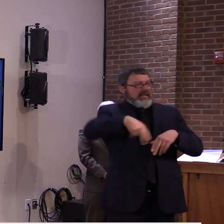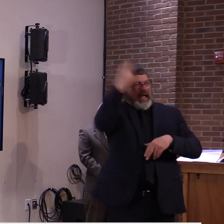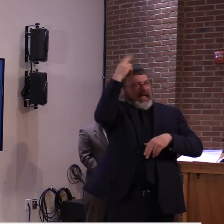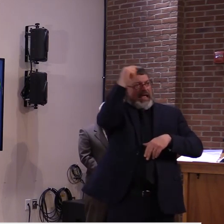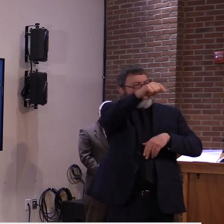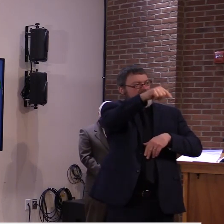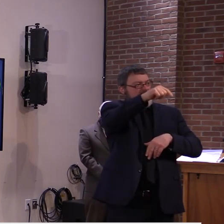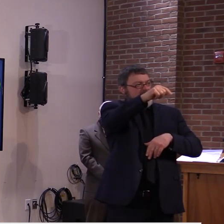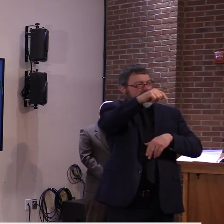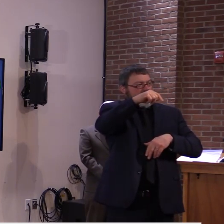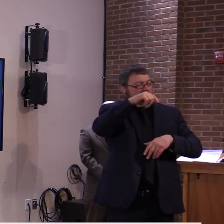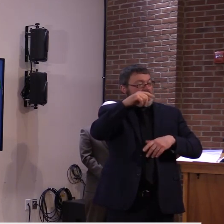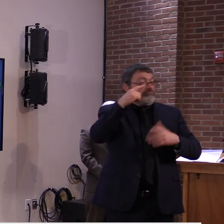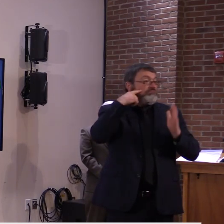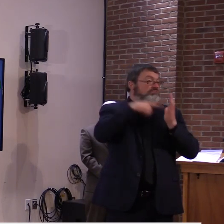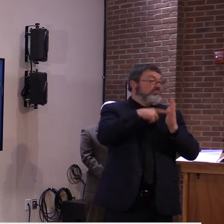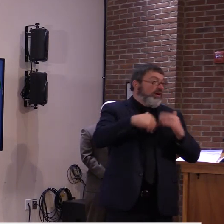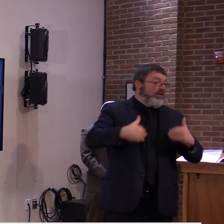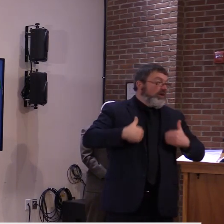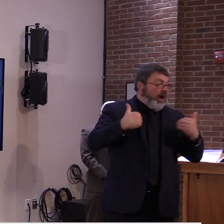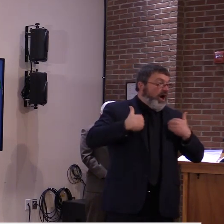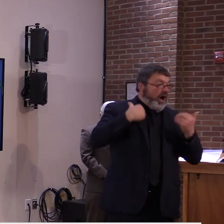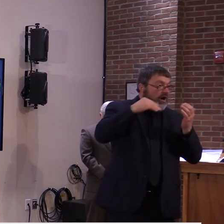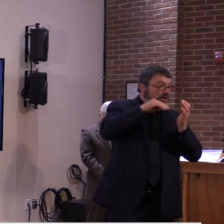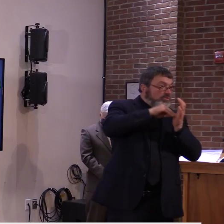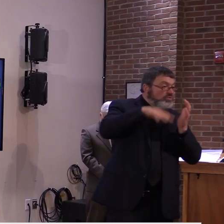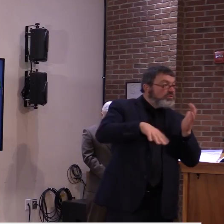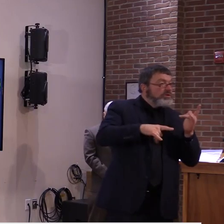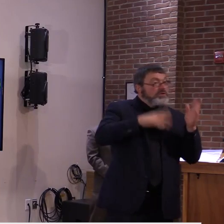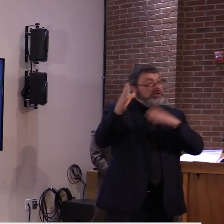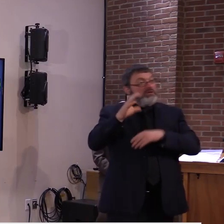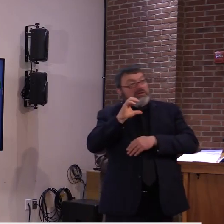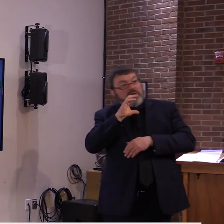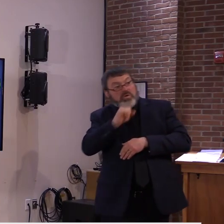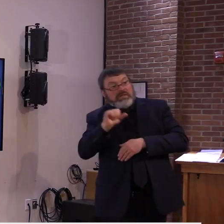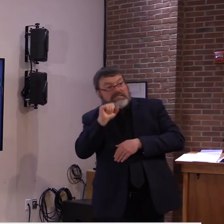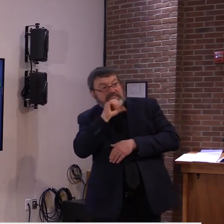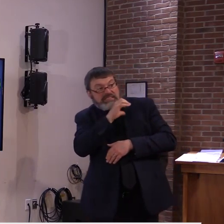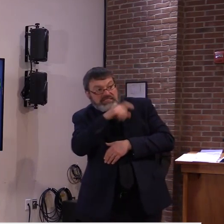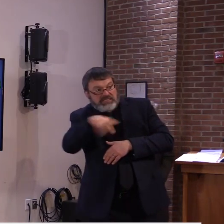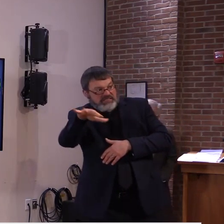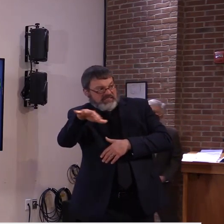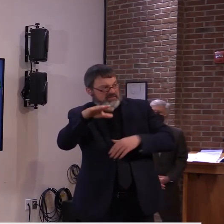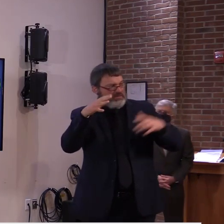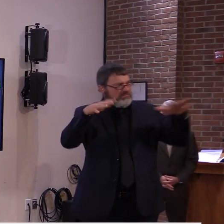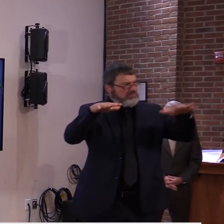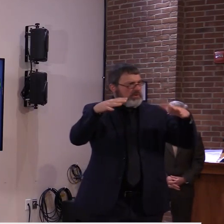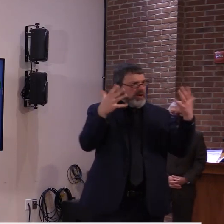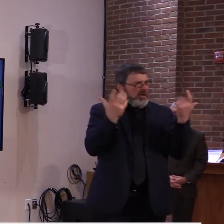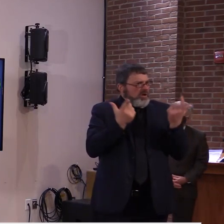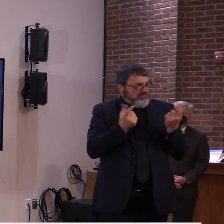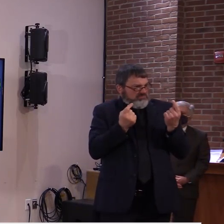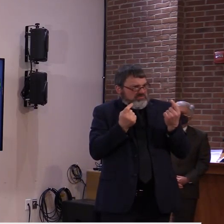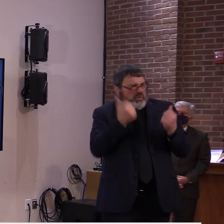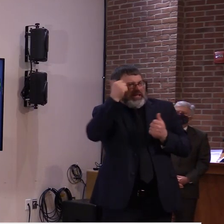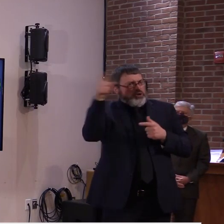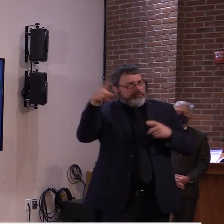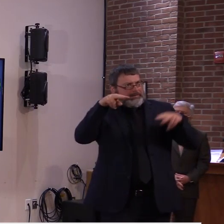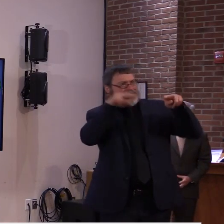a demographic of the population that you're most concerned about. We heard a lot